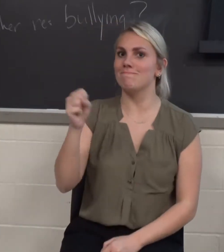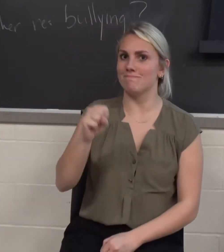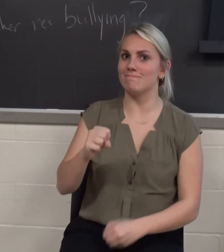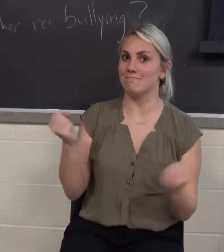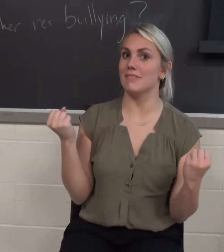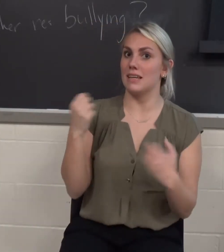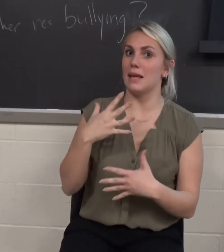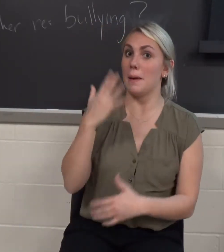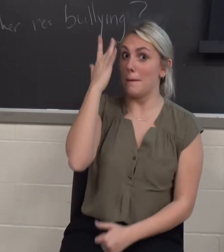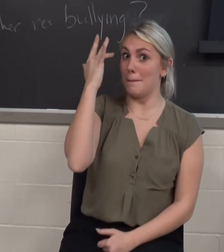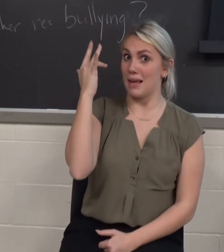at night.